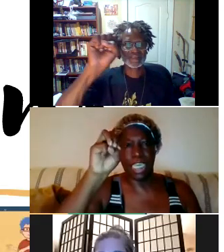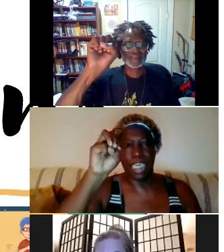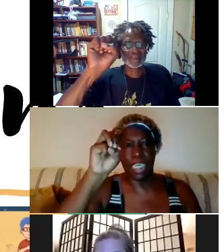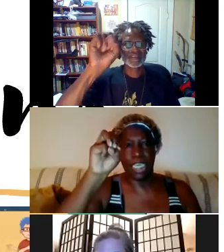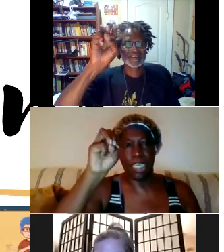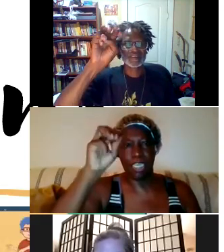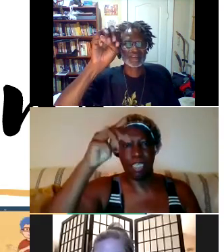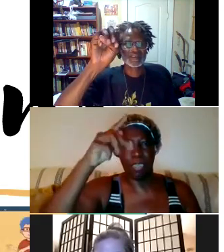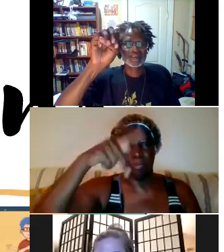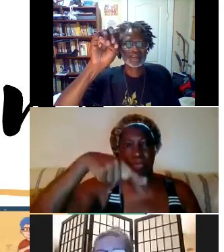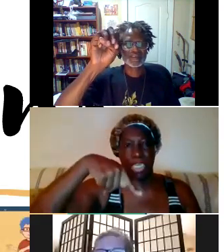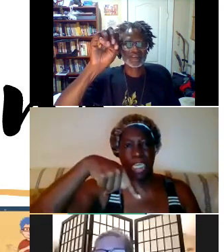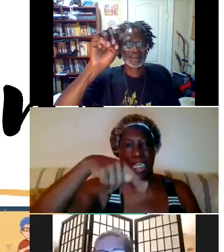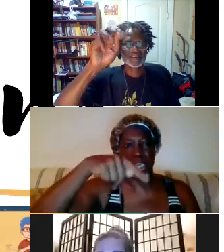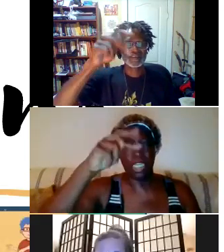SEPT.